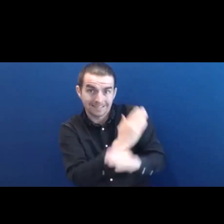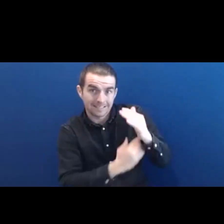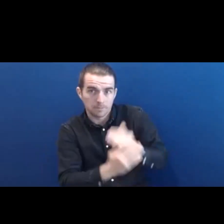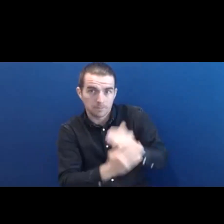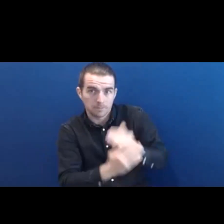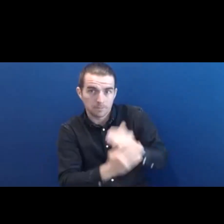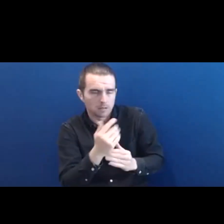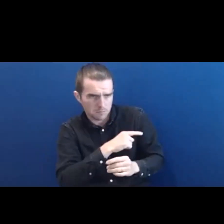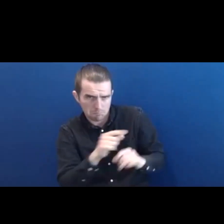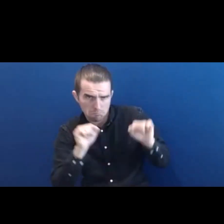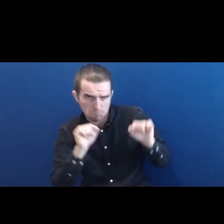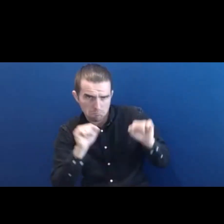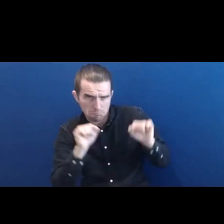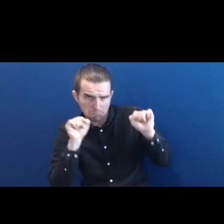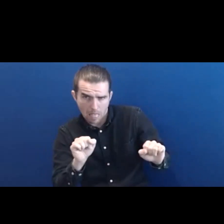need to be empowered.